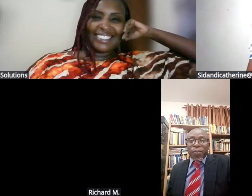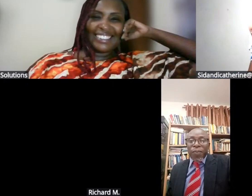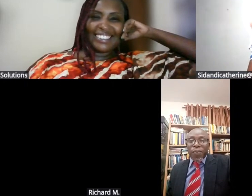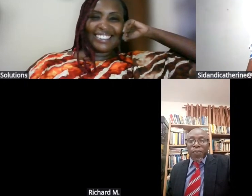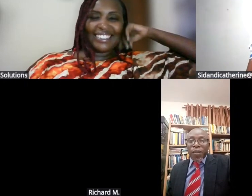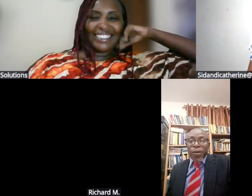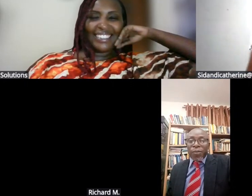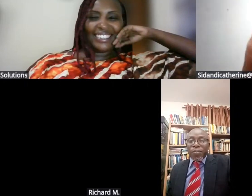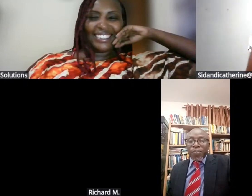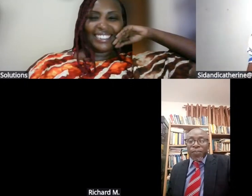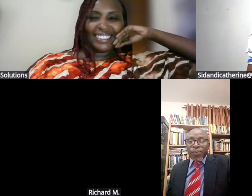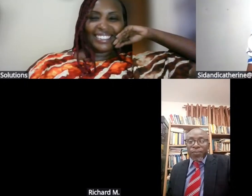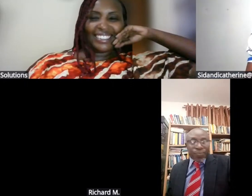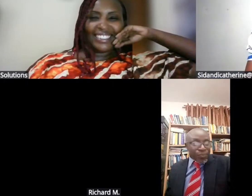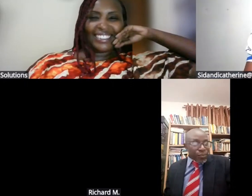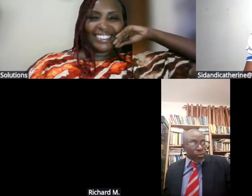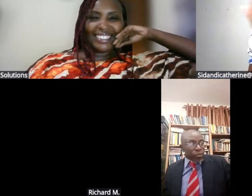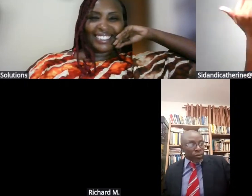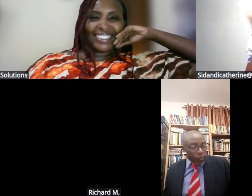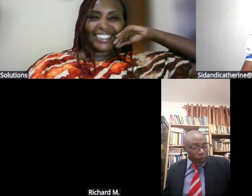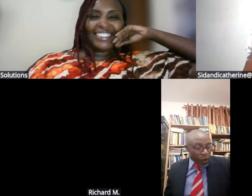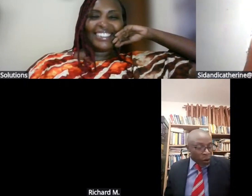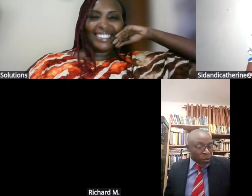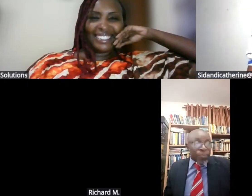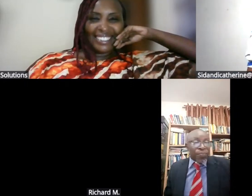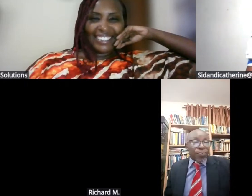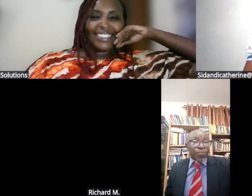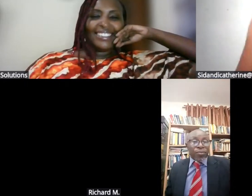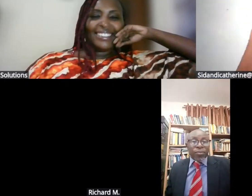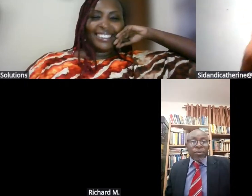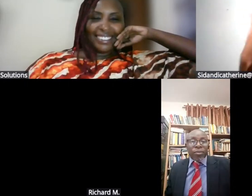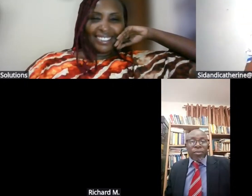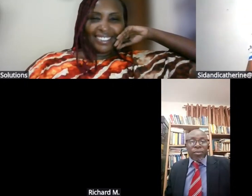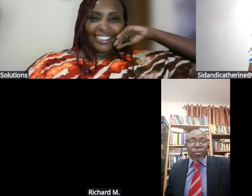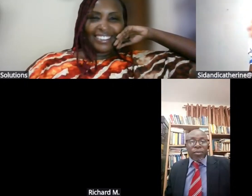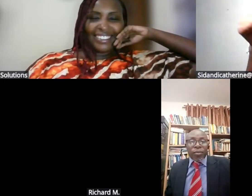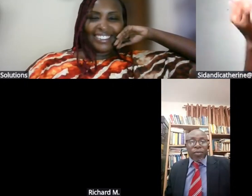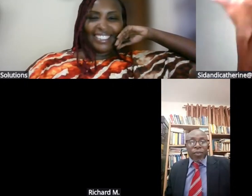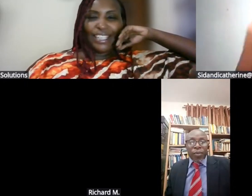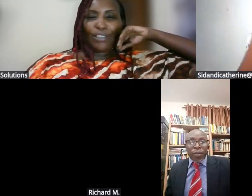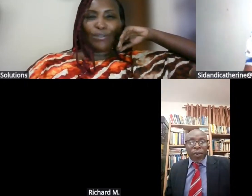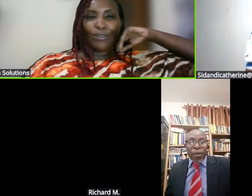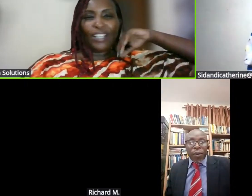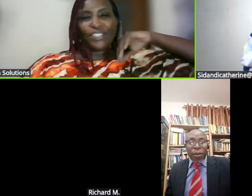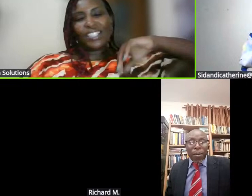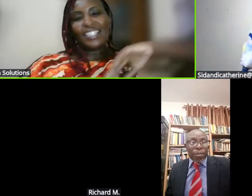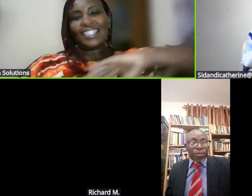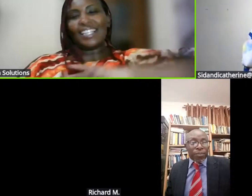every one of us learns something new tonight. Yeah.